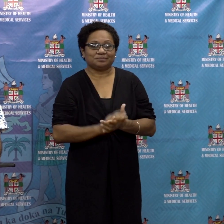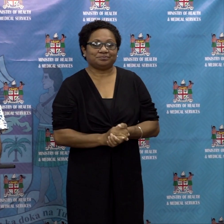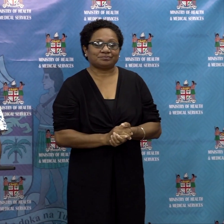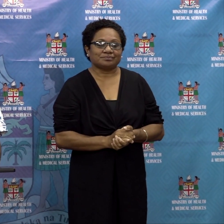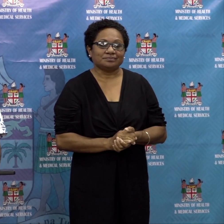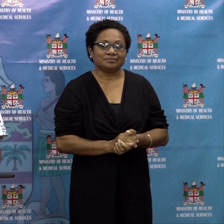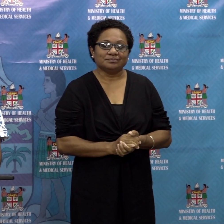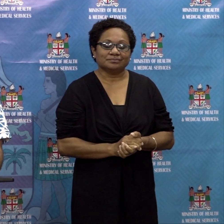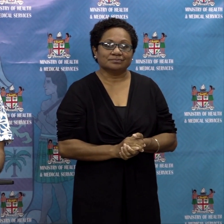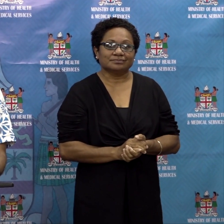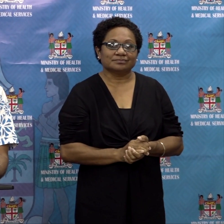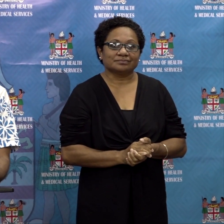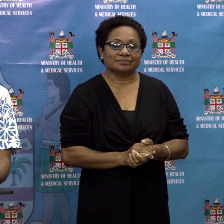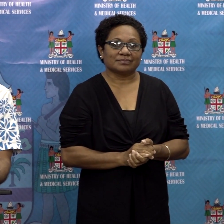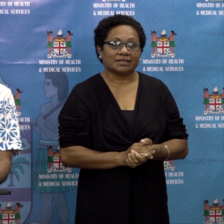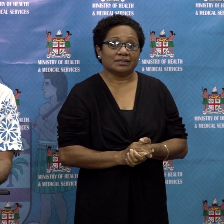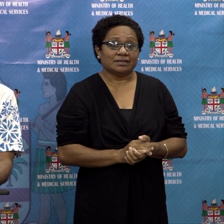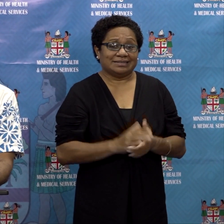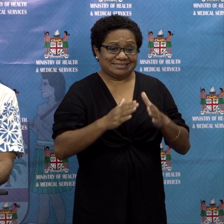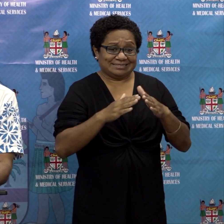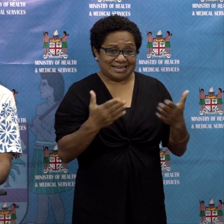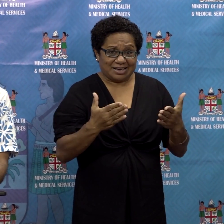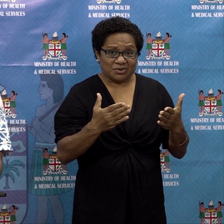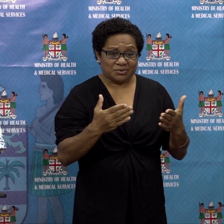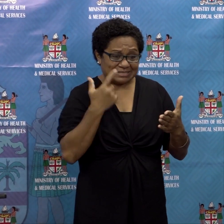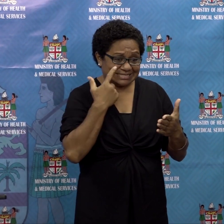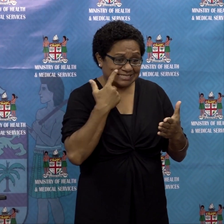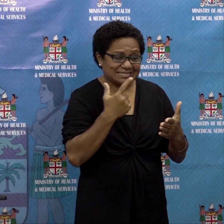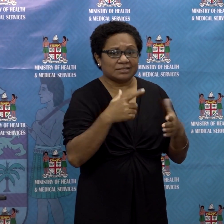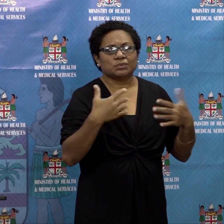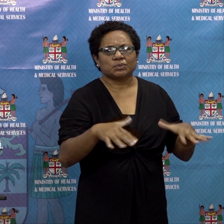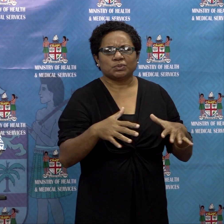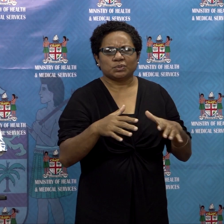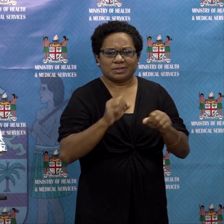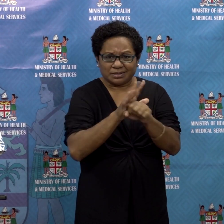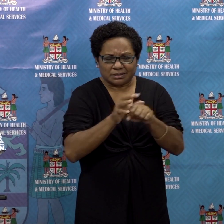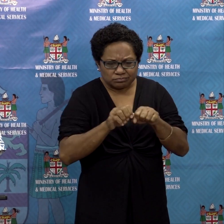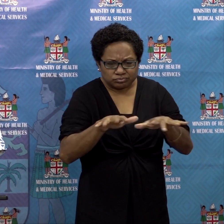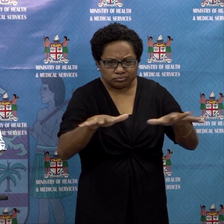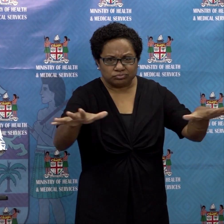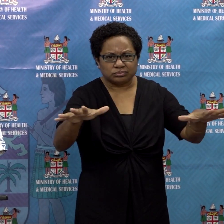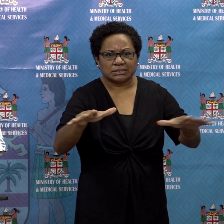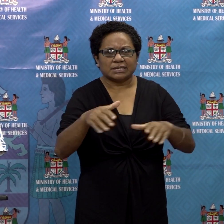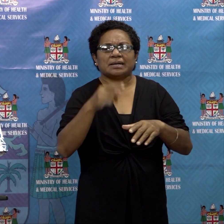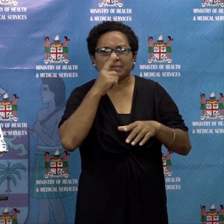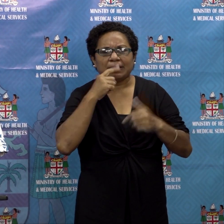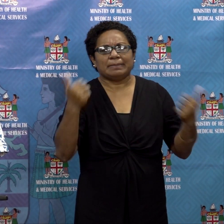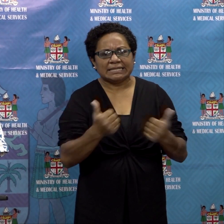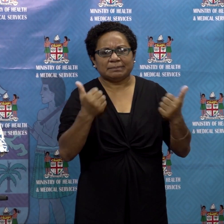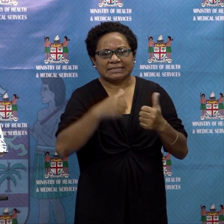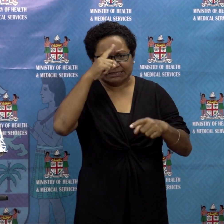There have been a very significant increase in the daily cases reported from the Suvanosori area. It